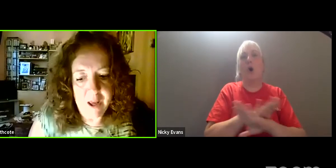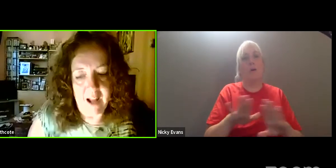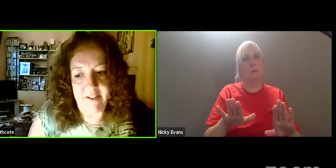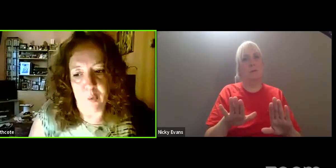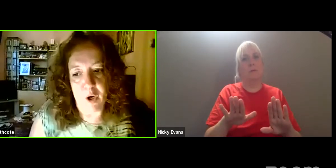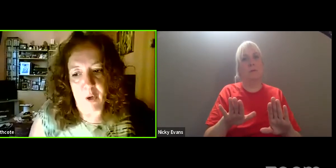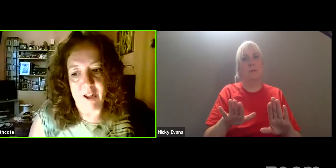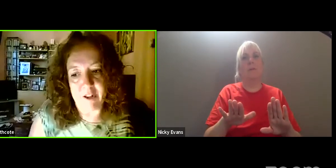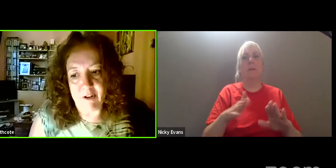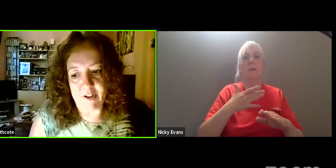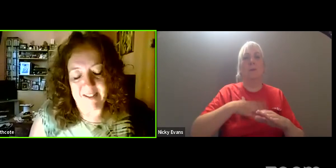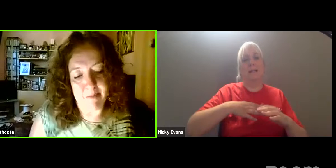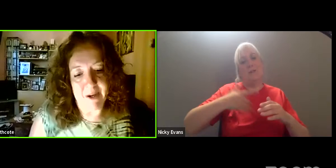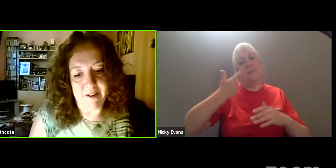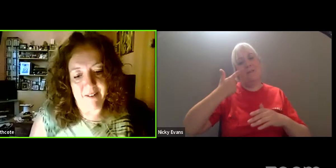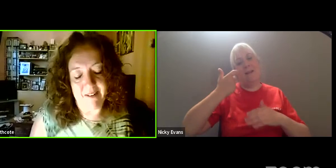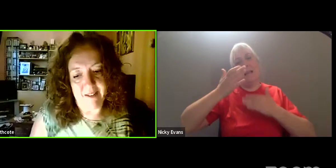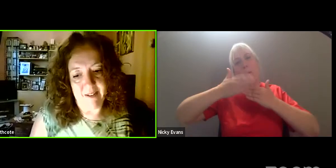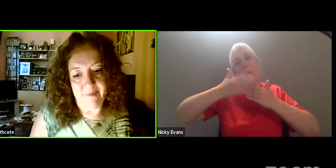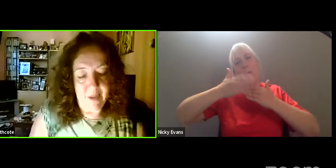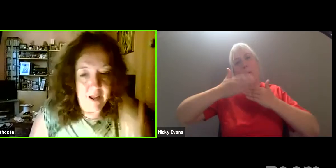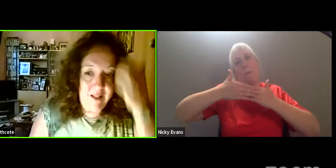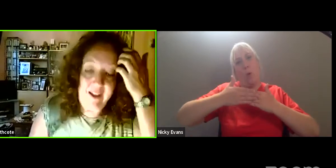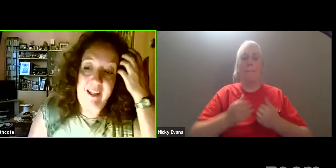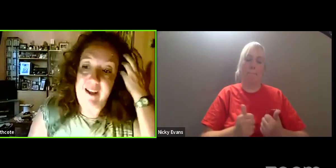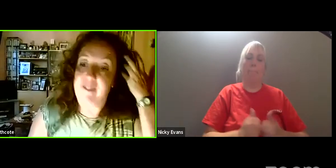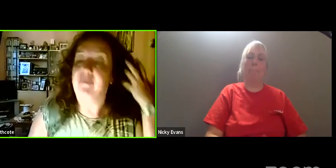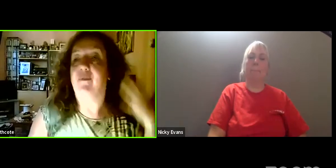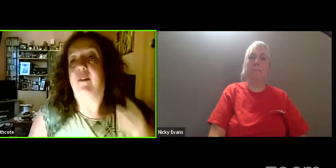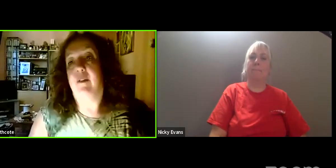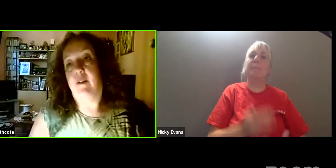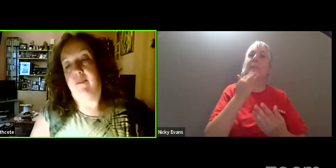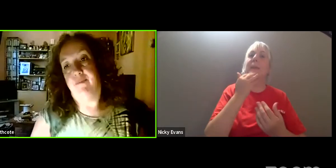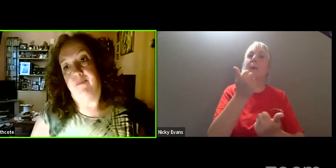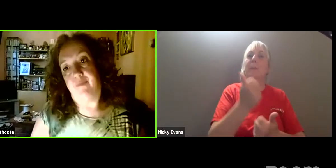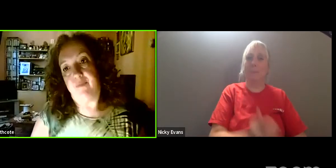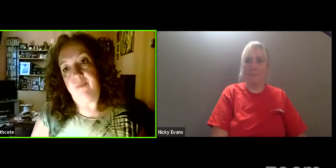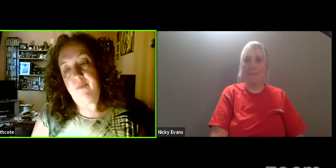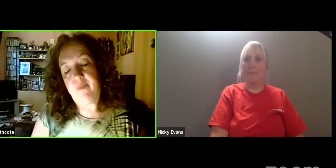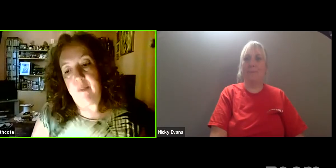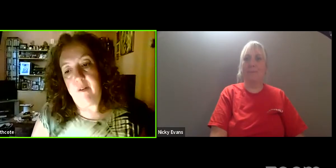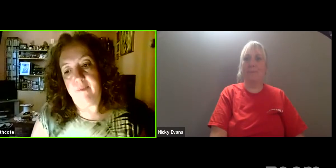more and to work with other interested parties. Thank you.